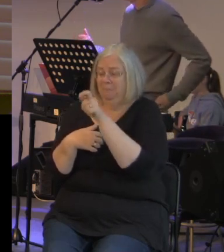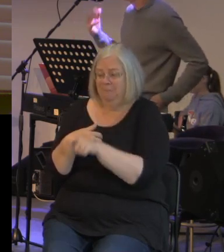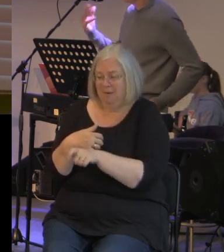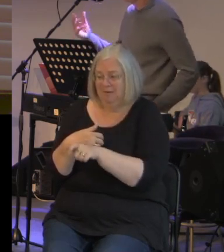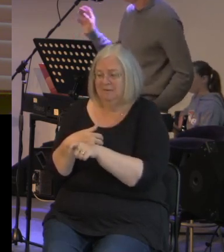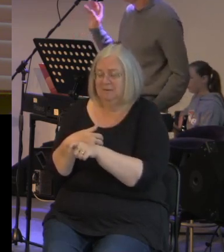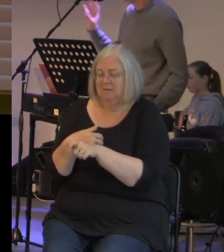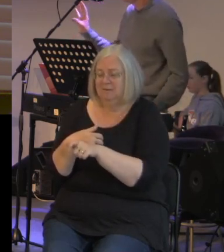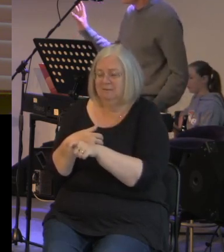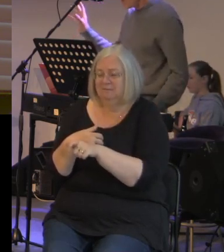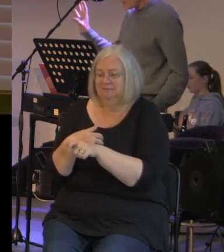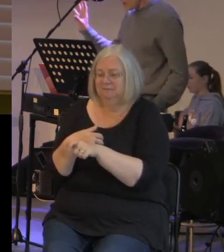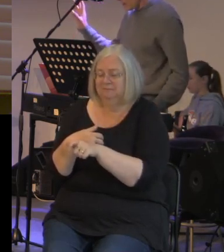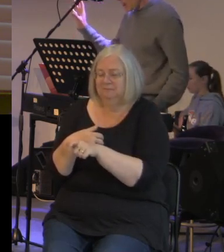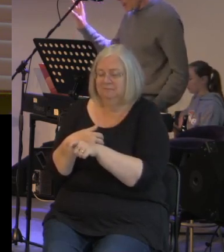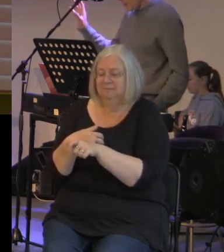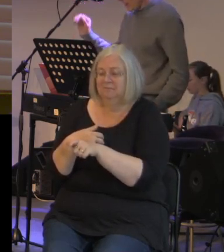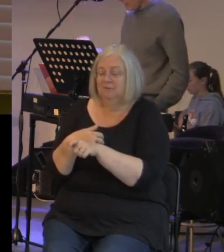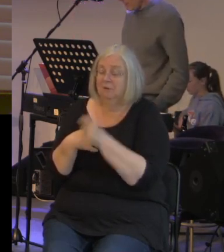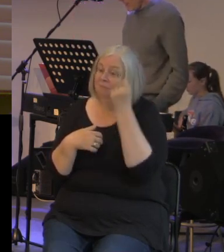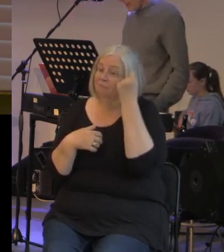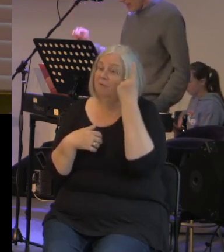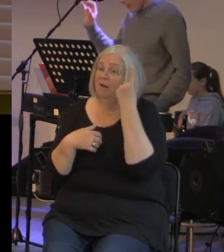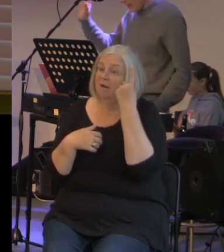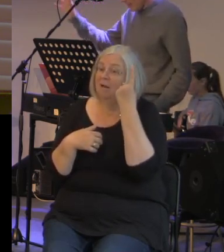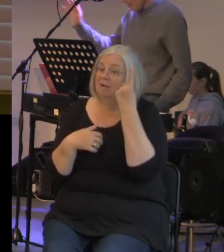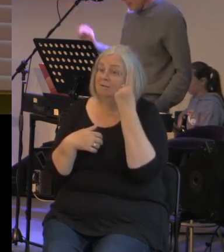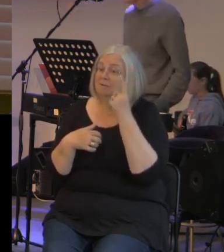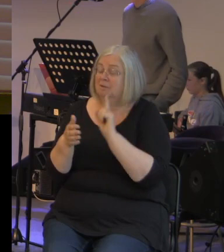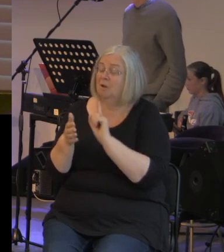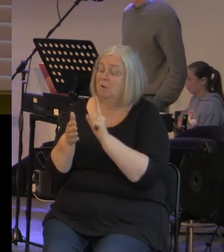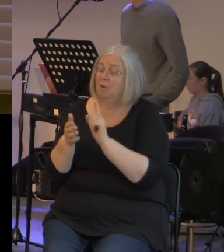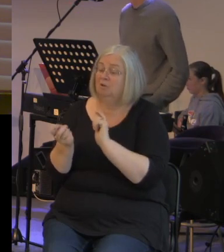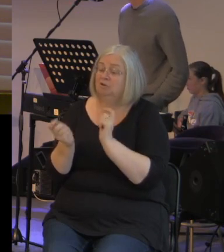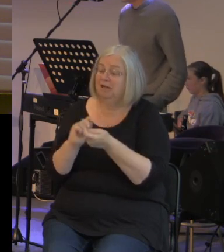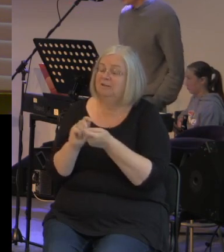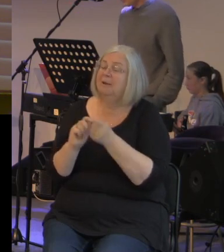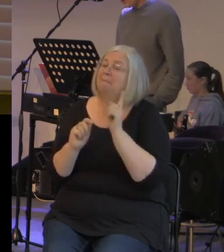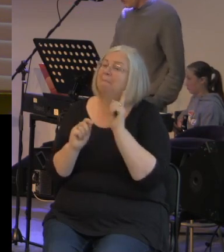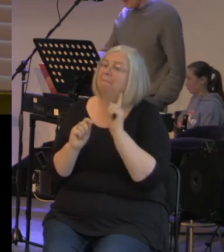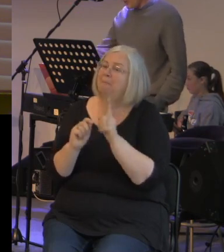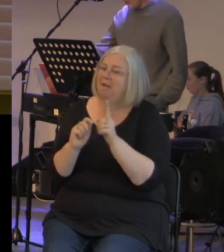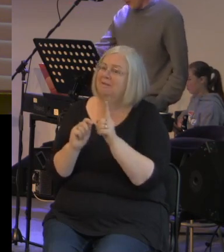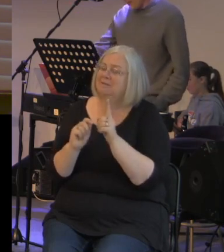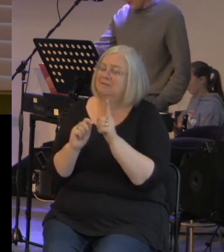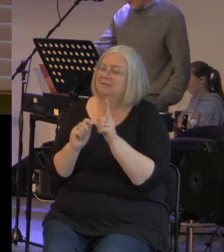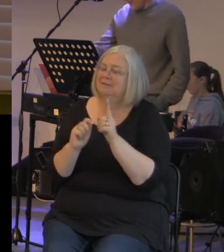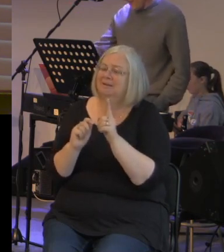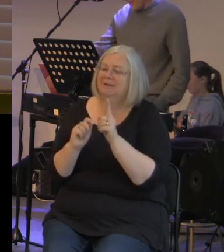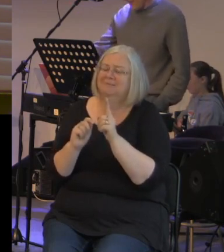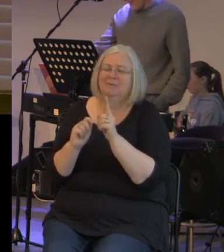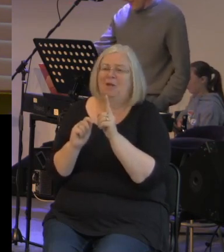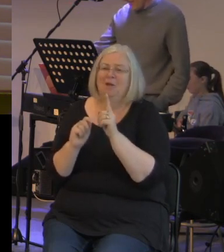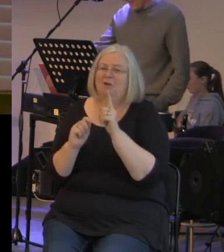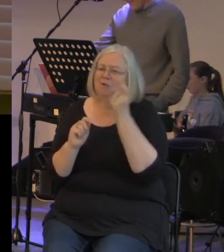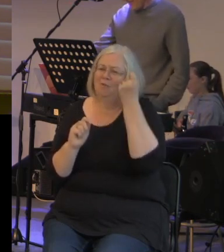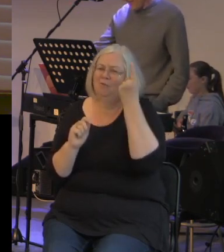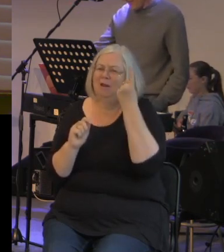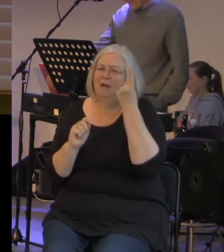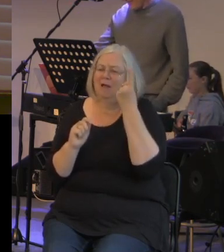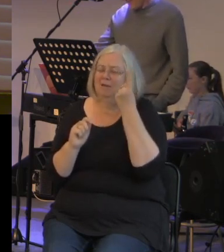enough attention to which direction they were changing in, and they ended up turning up for church 2 hours early.